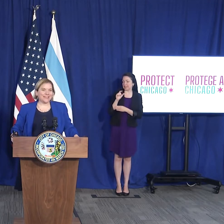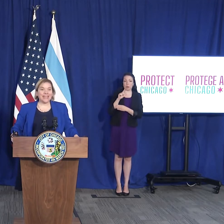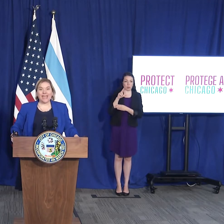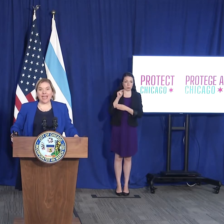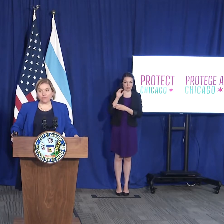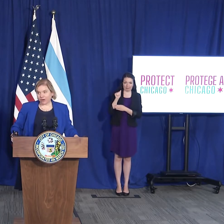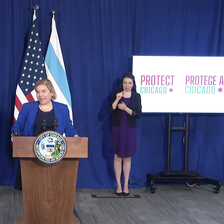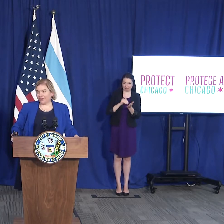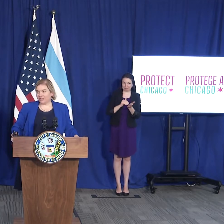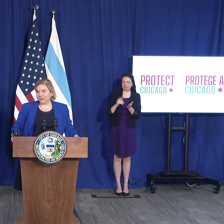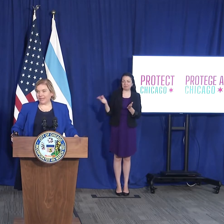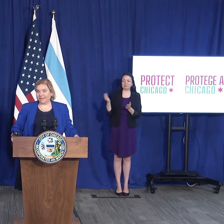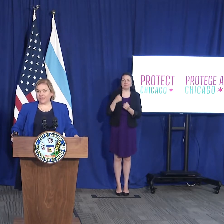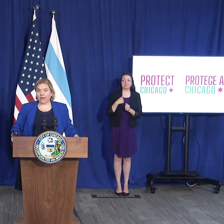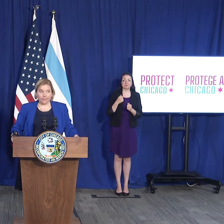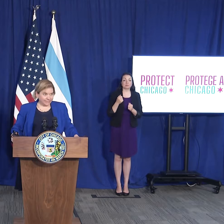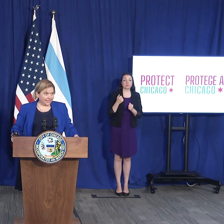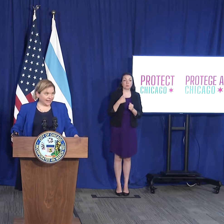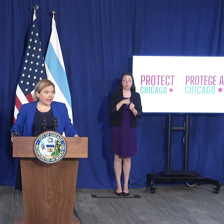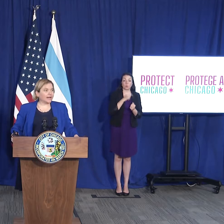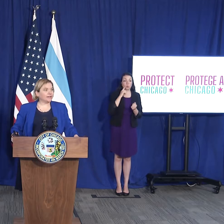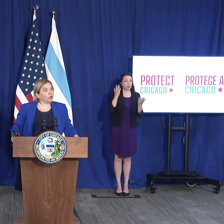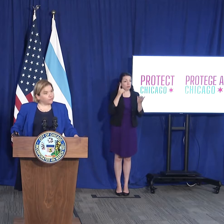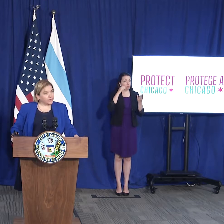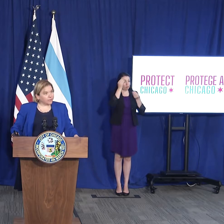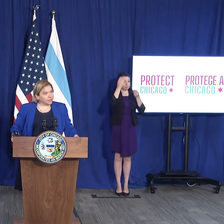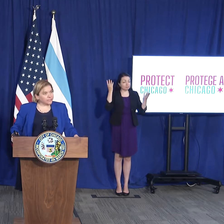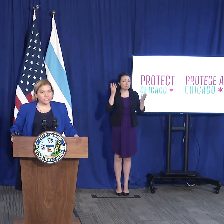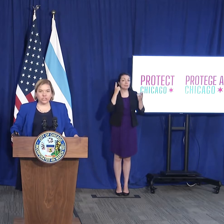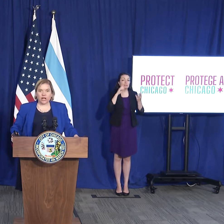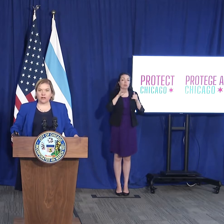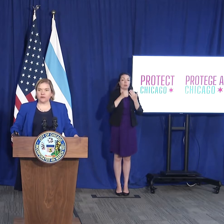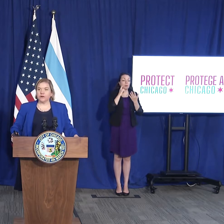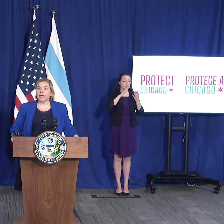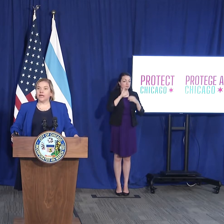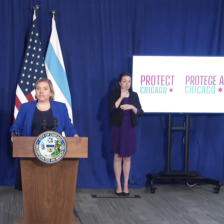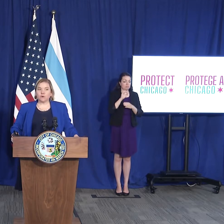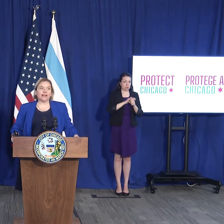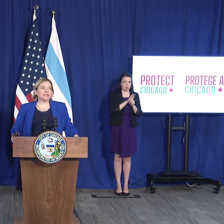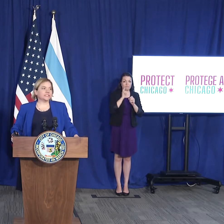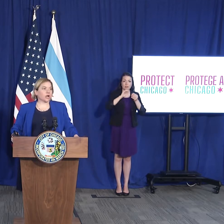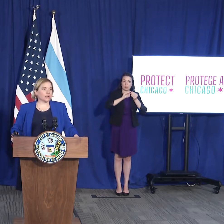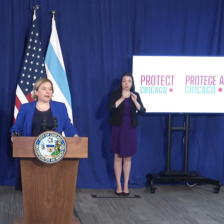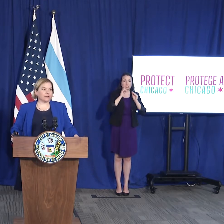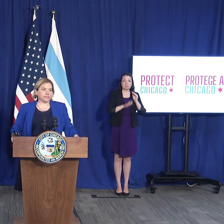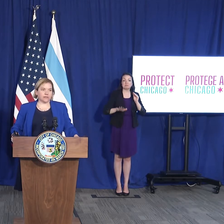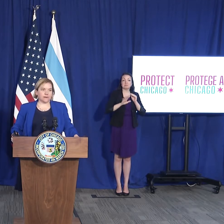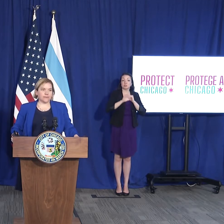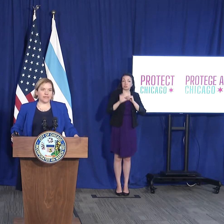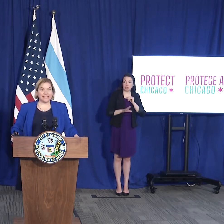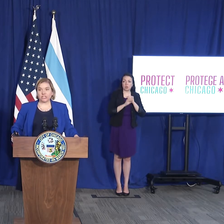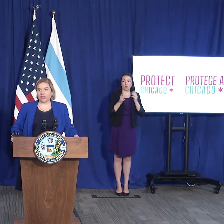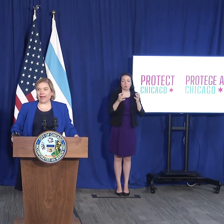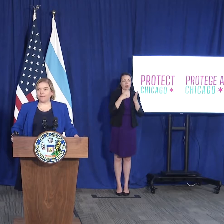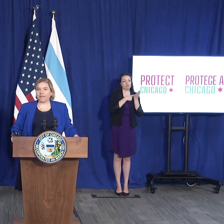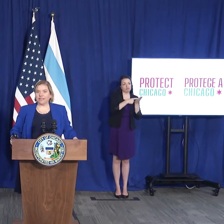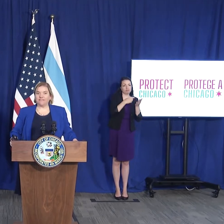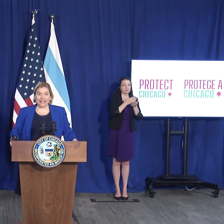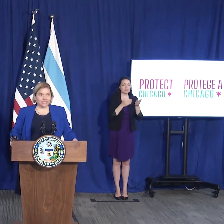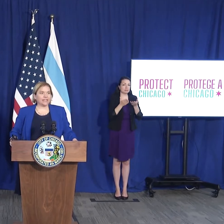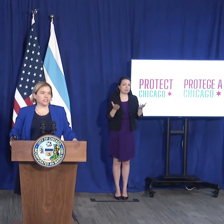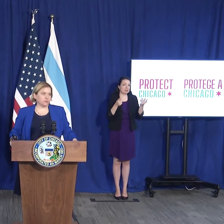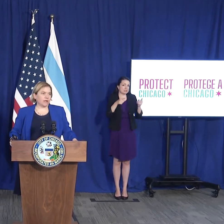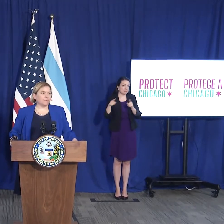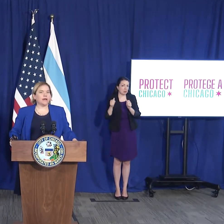Public Health, and we're here to give an update on COVID numbers in Chicago, as well as talk about some things that are happening